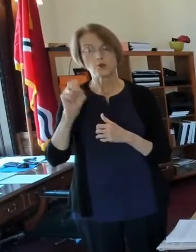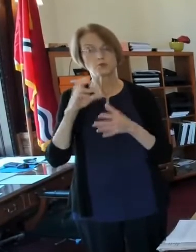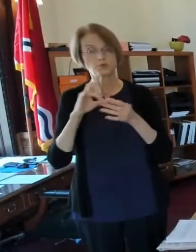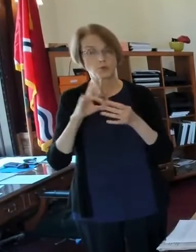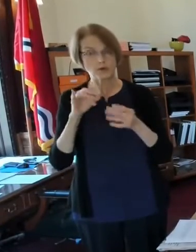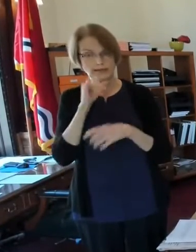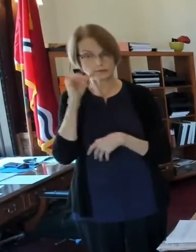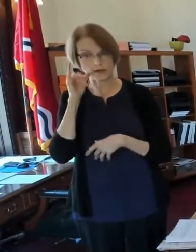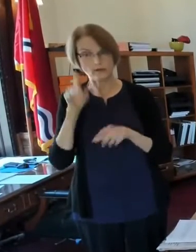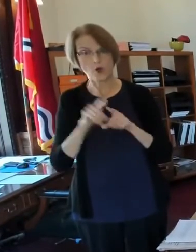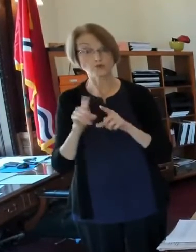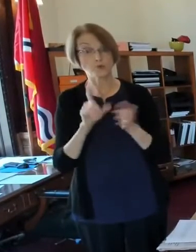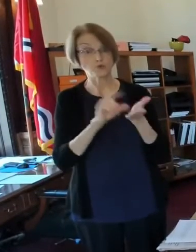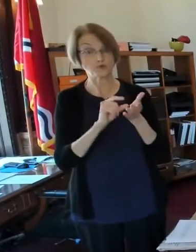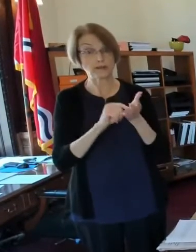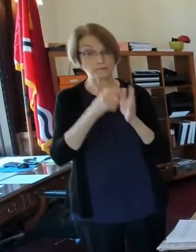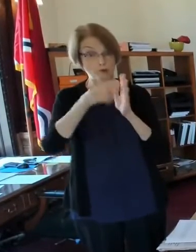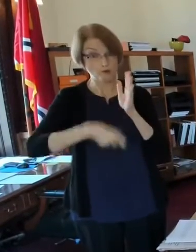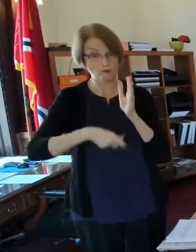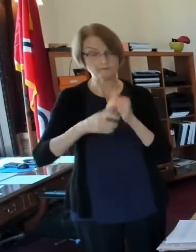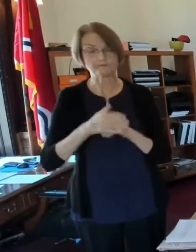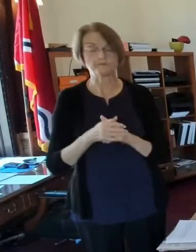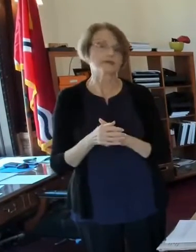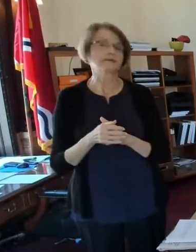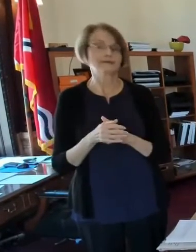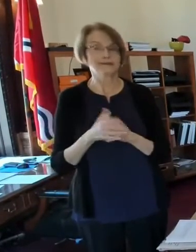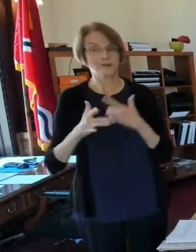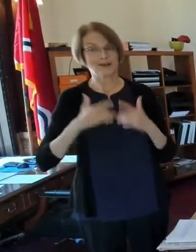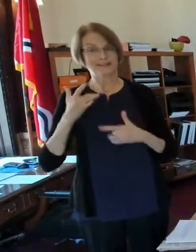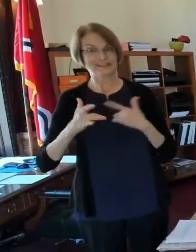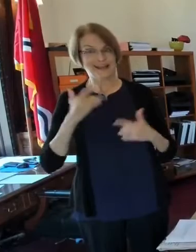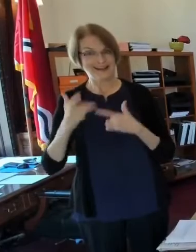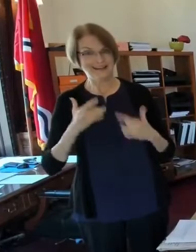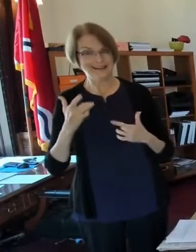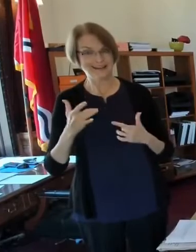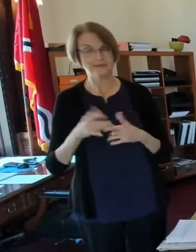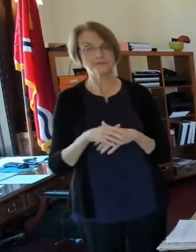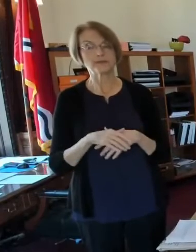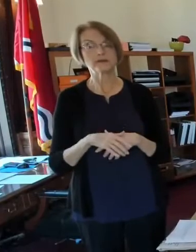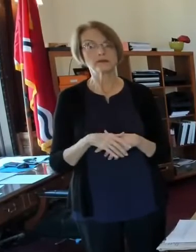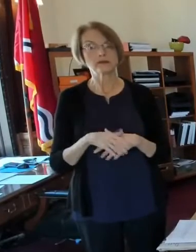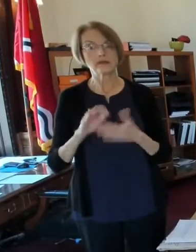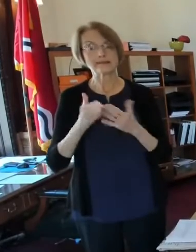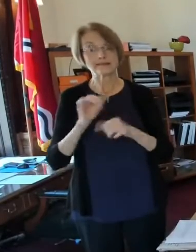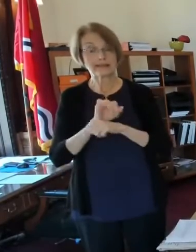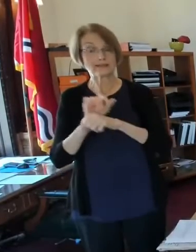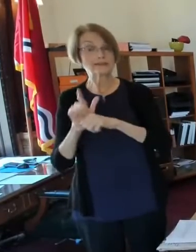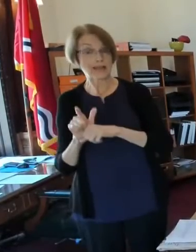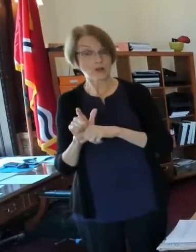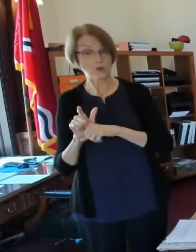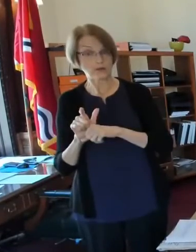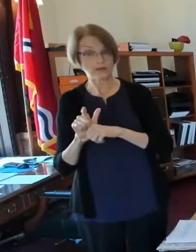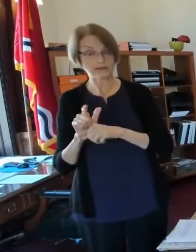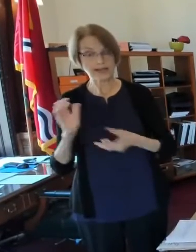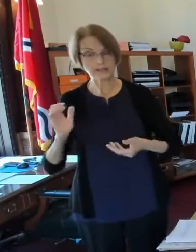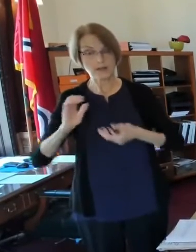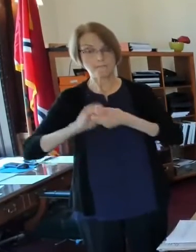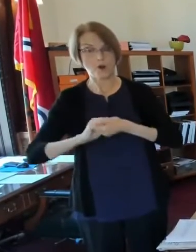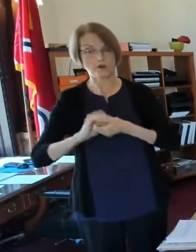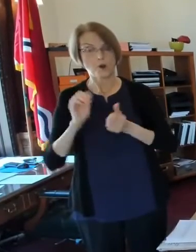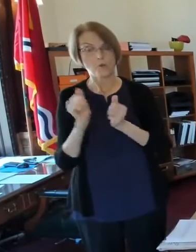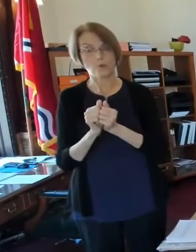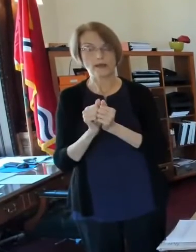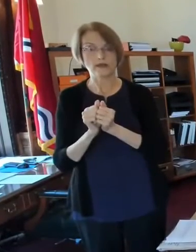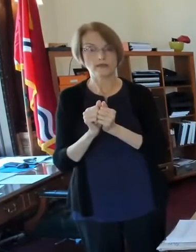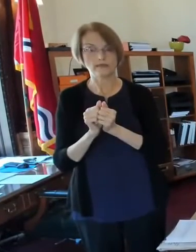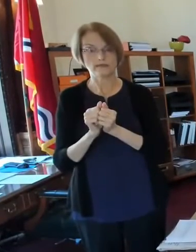yesterday. It was also in the newspaper. But we're pretty excited about this. And that is that the city of St. Louis is partnered with